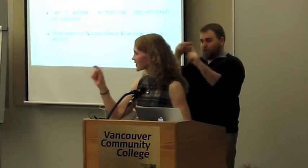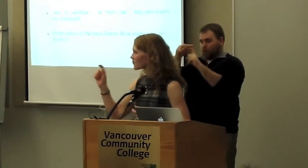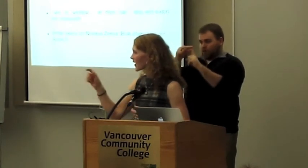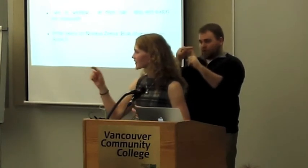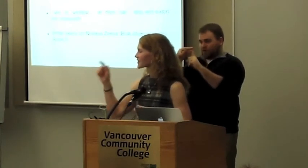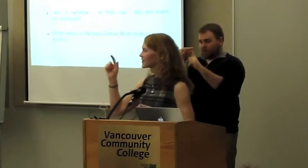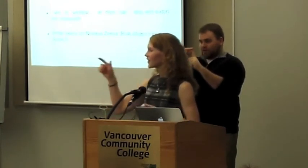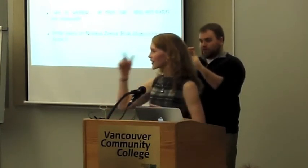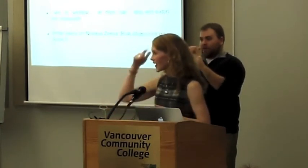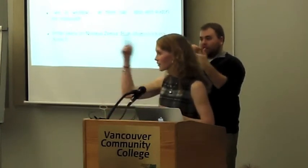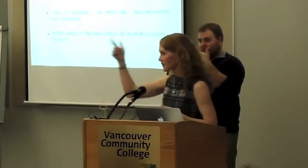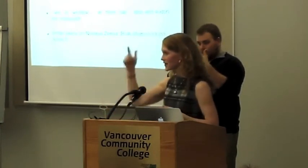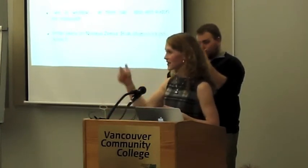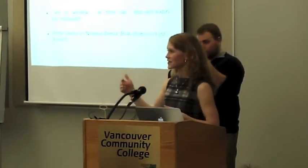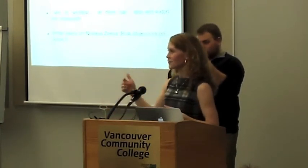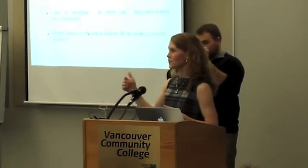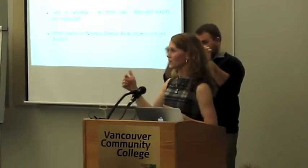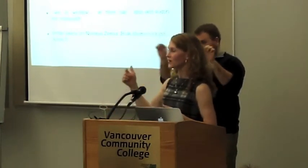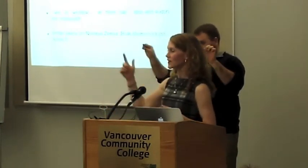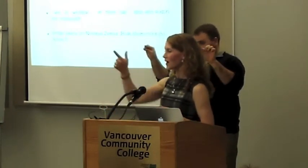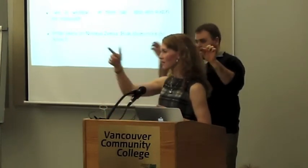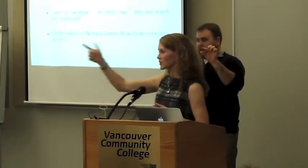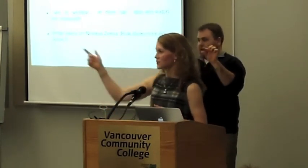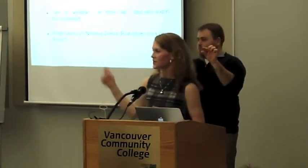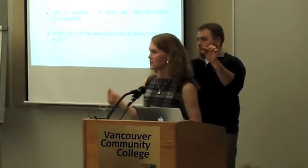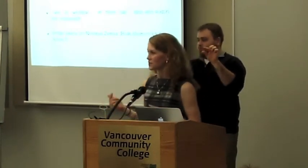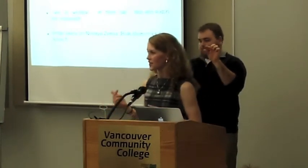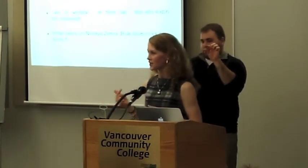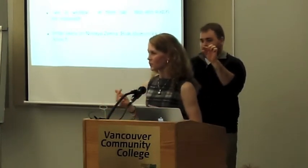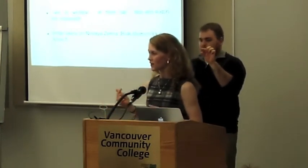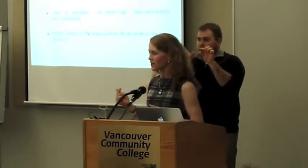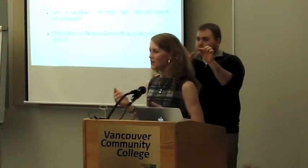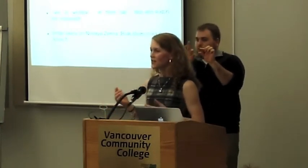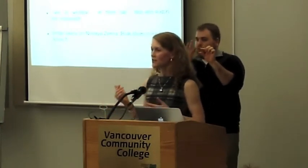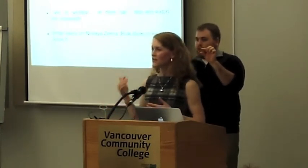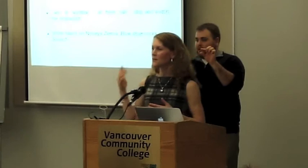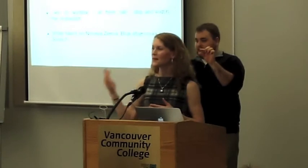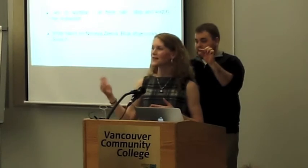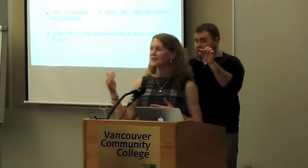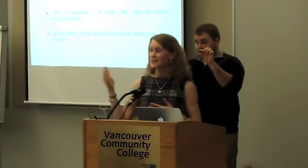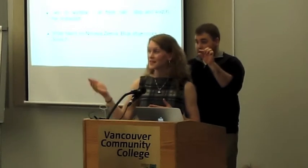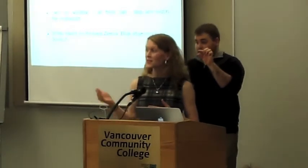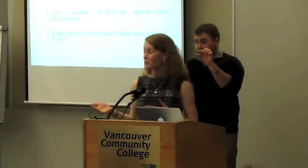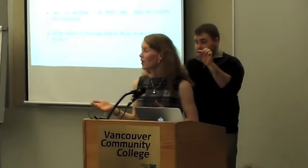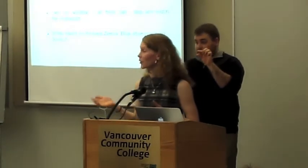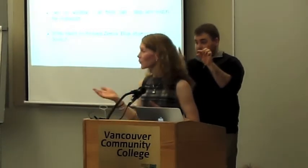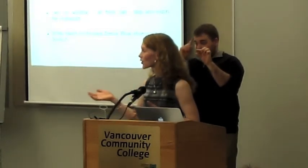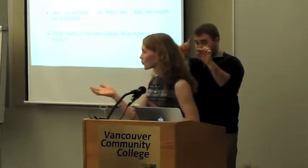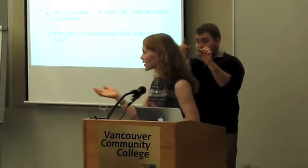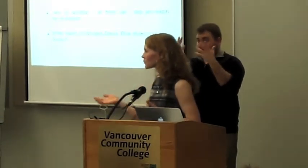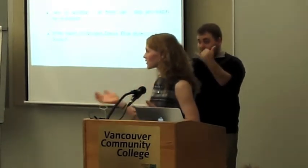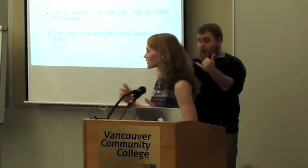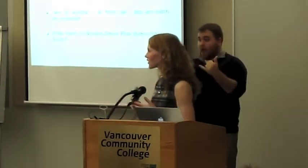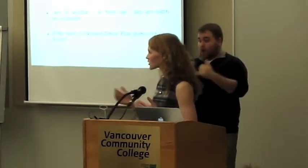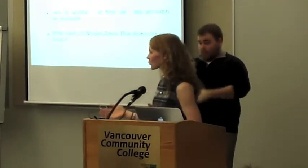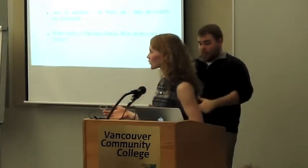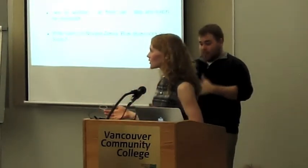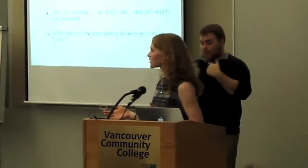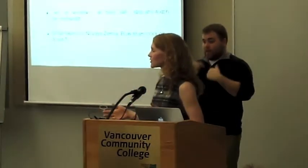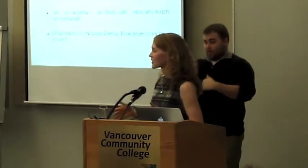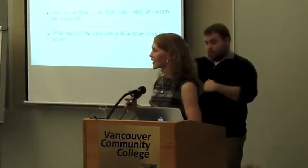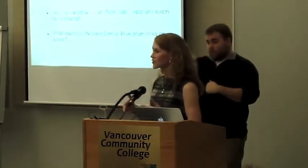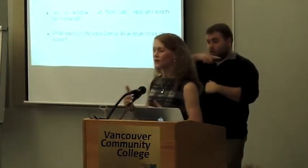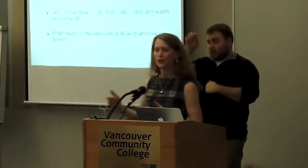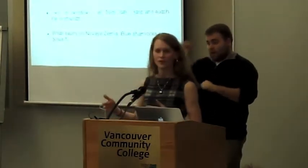words have an impact on how we make sense of the word and the objects we associate them with. So the ability to see the smaller word win within the larger